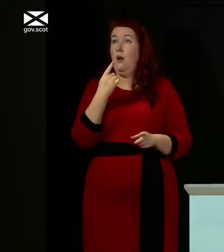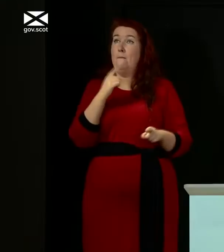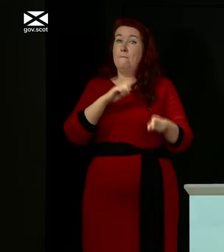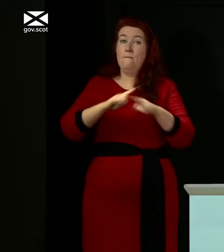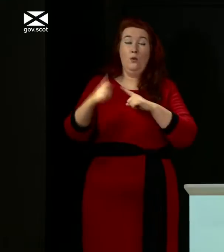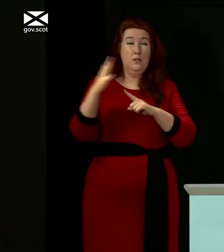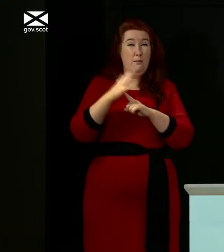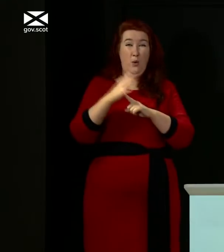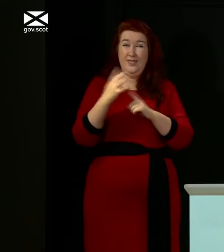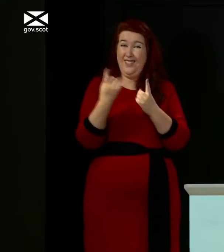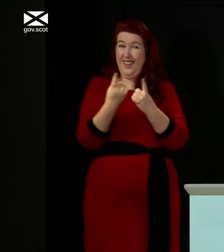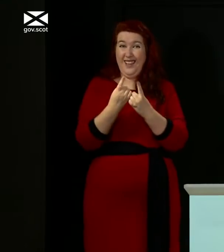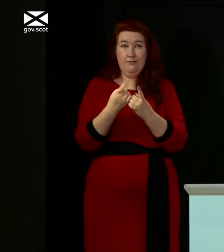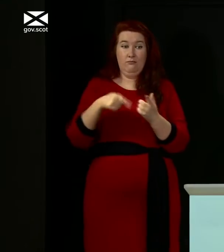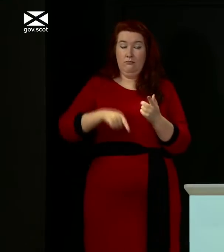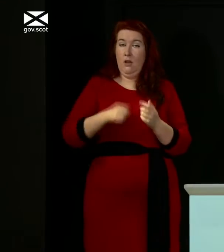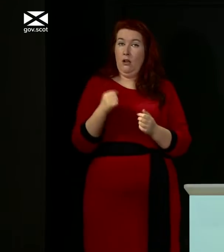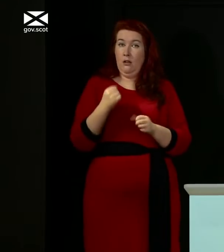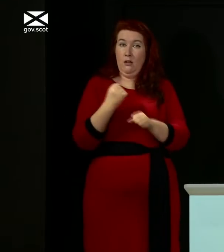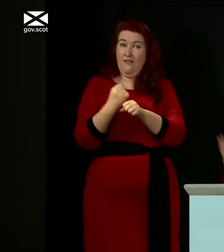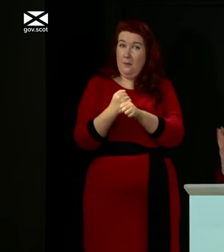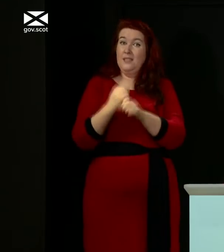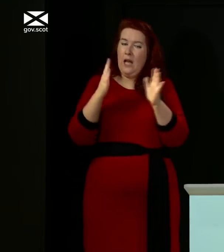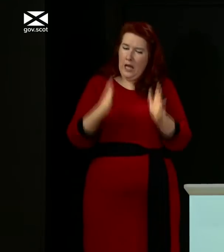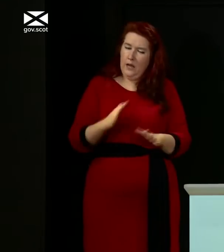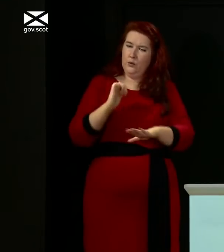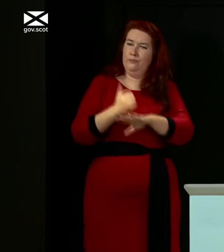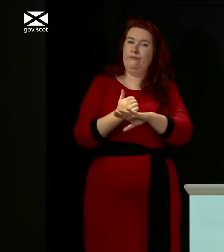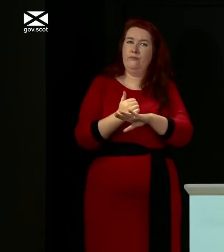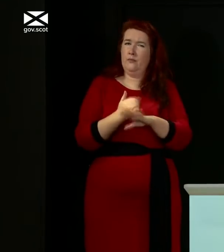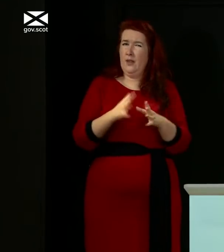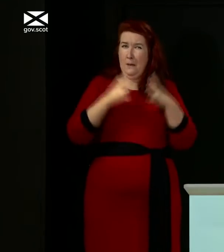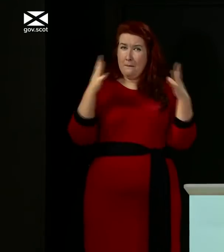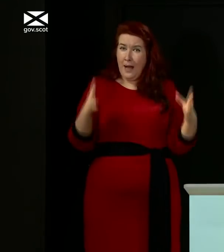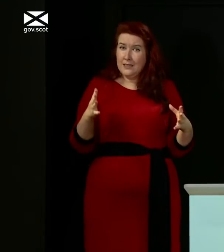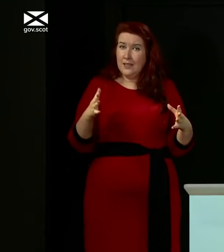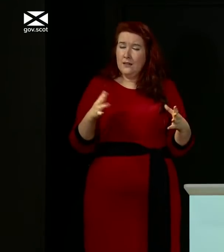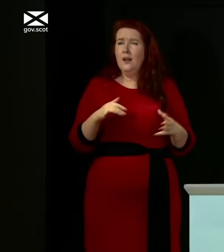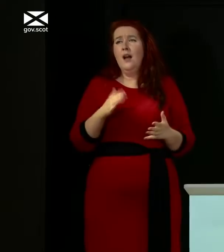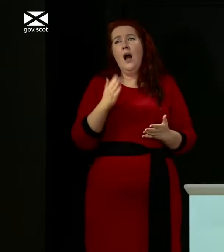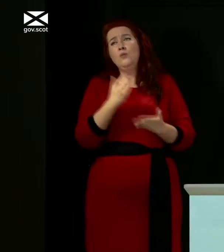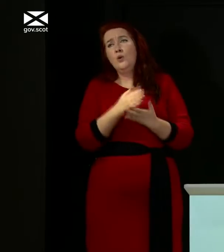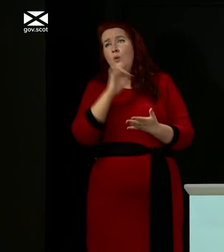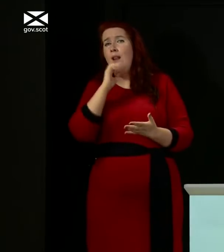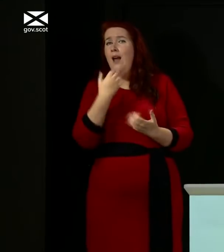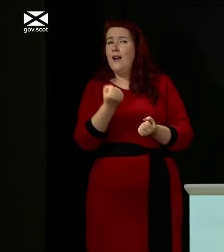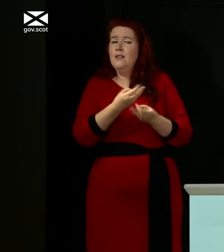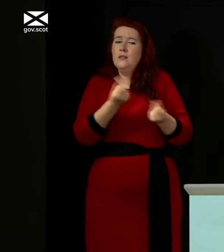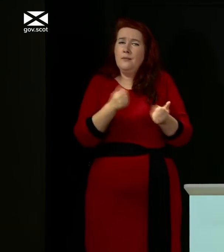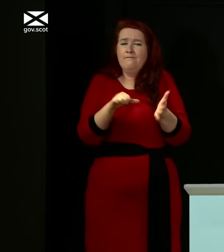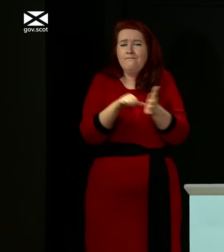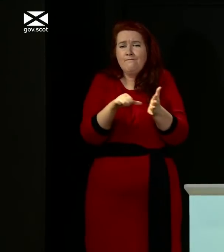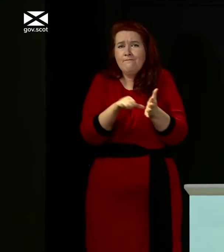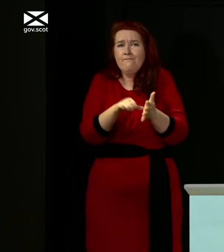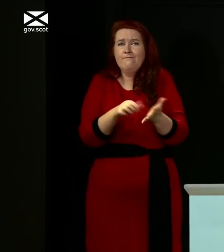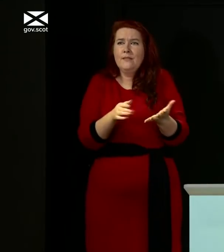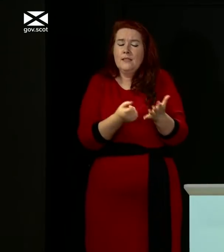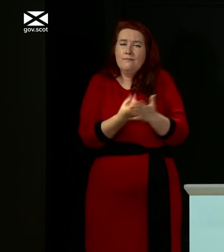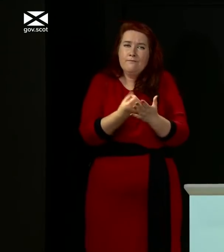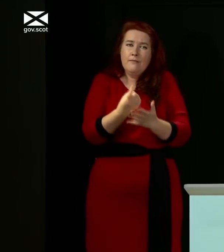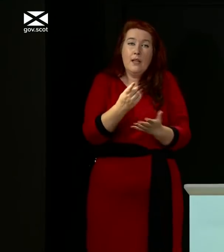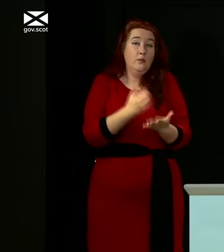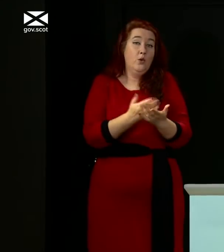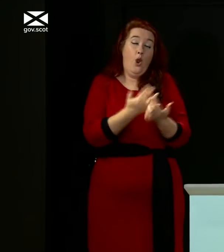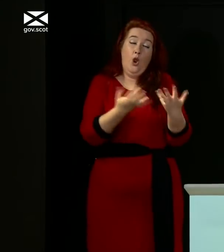has to undertake right now. It's massive. Will there be hiccups and problems along the way, days where I'm probably standing here getting